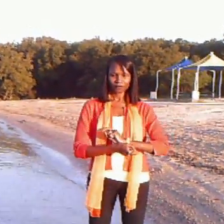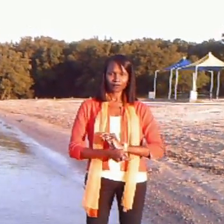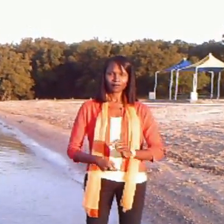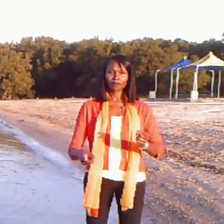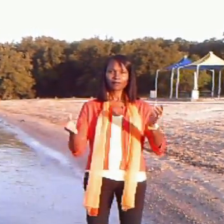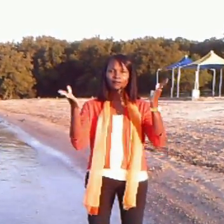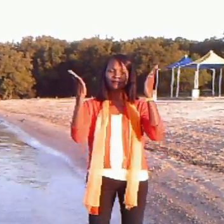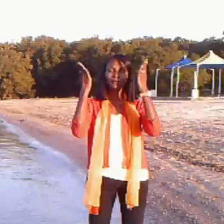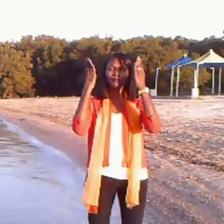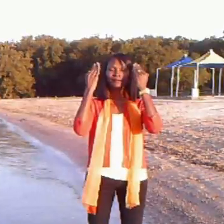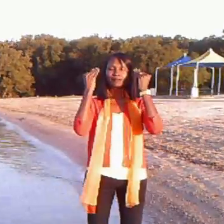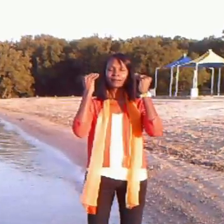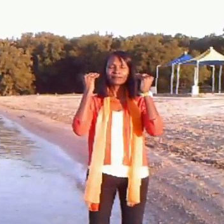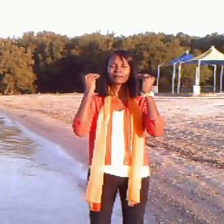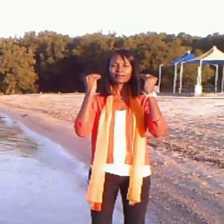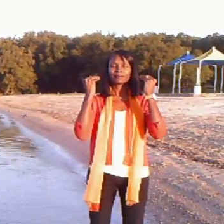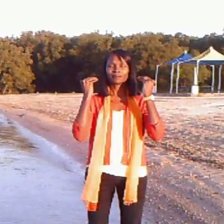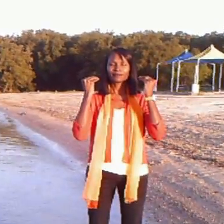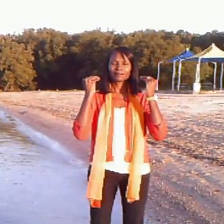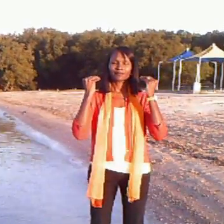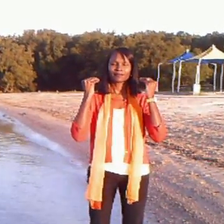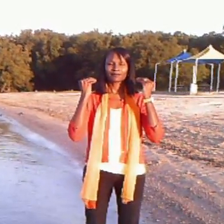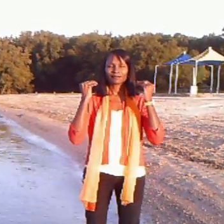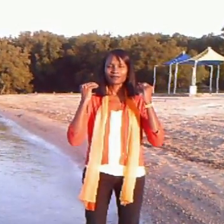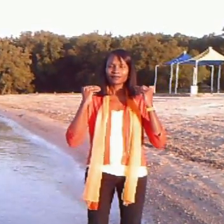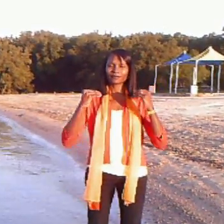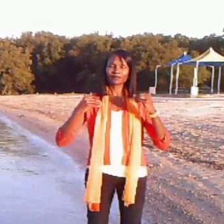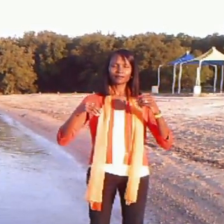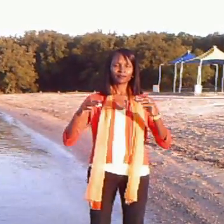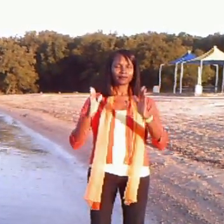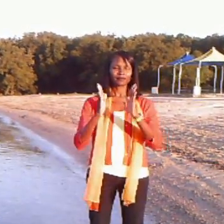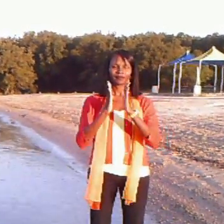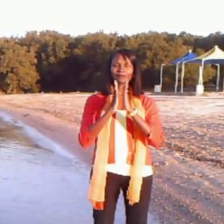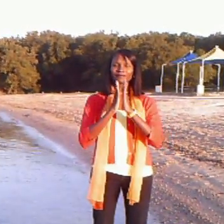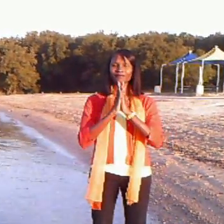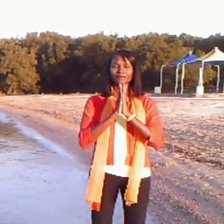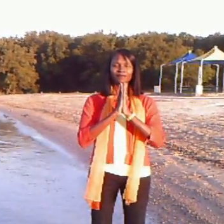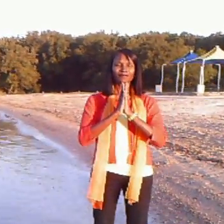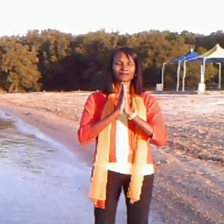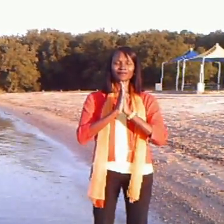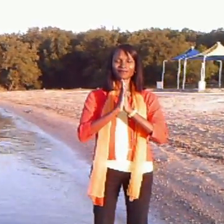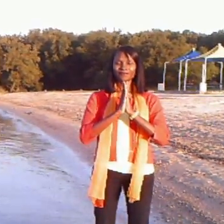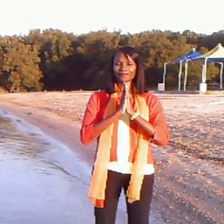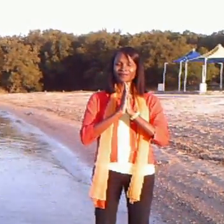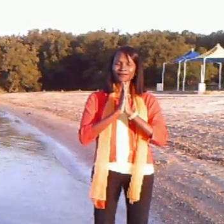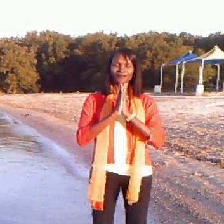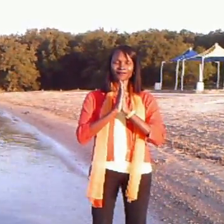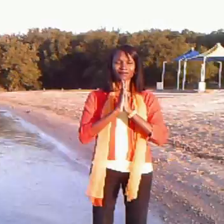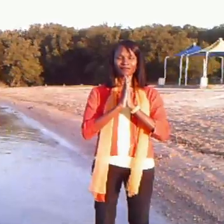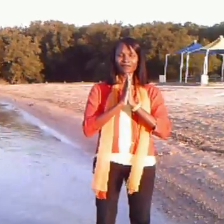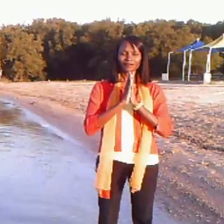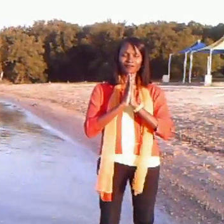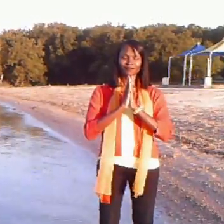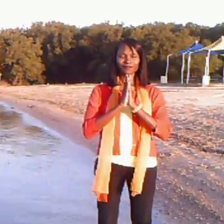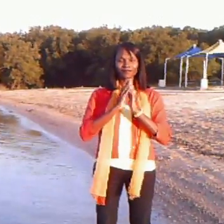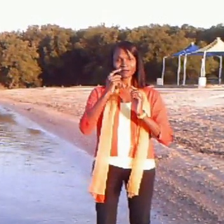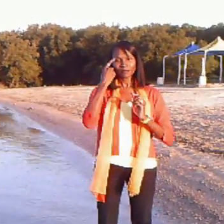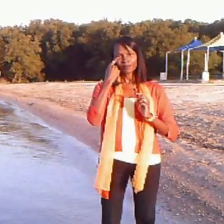eyes, begin to pray Then tears of joy